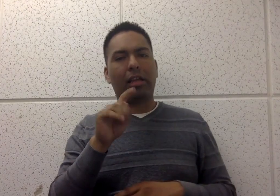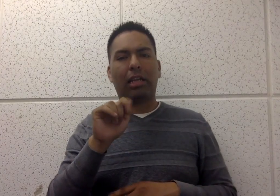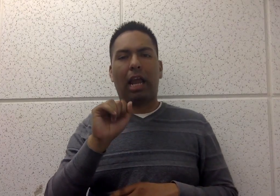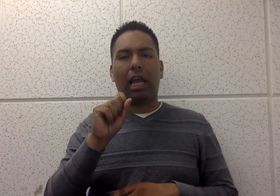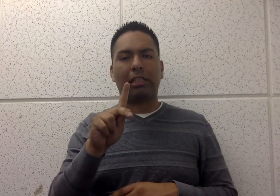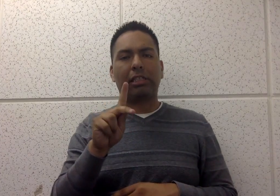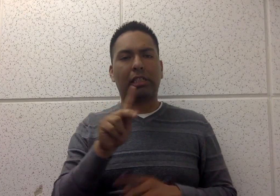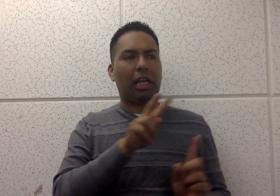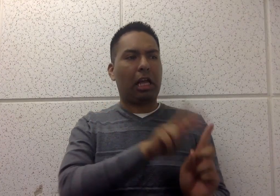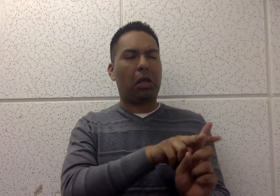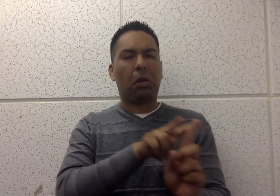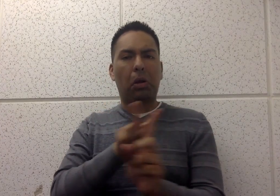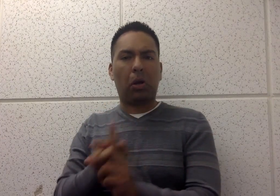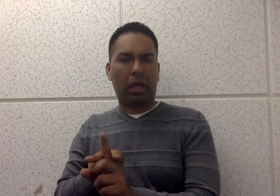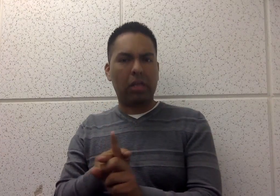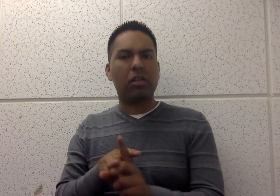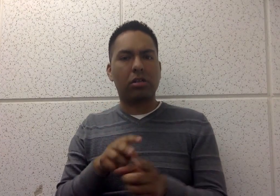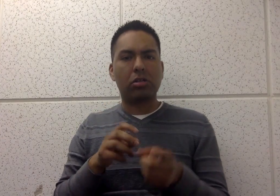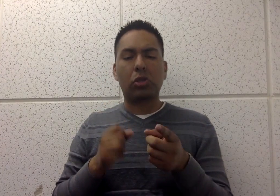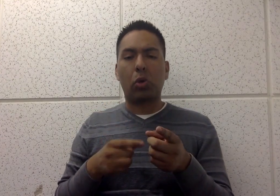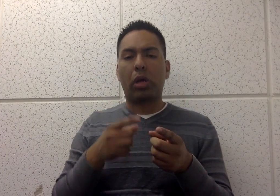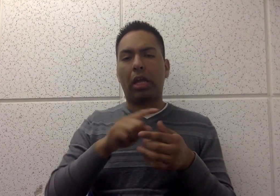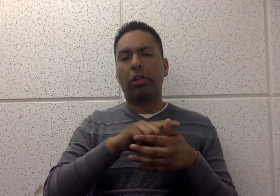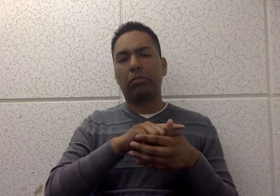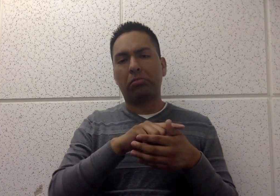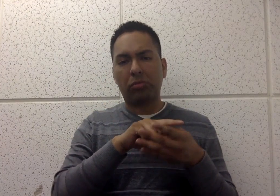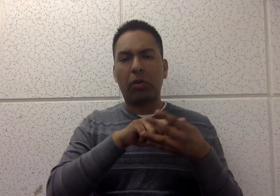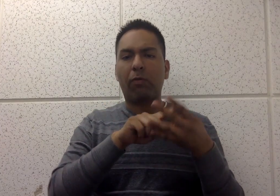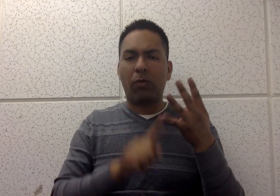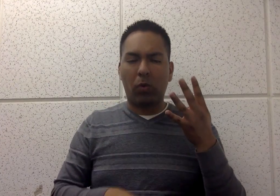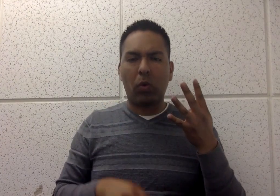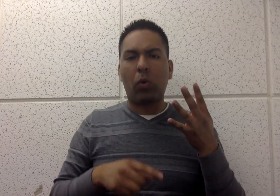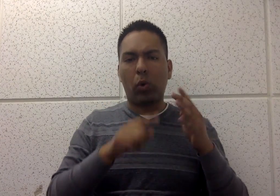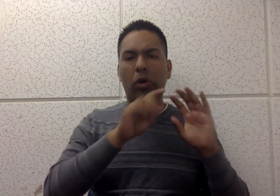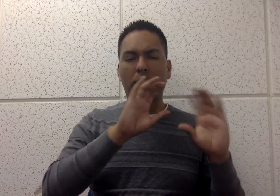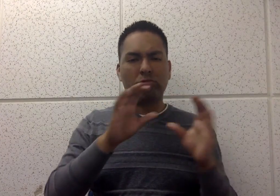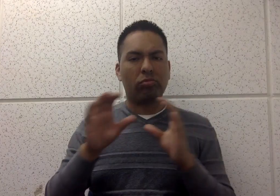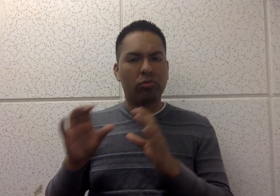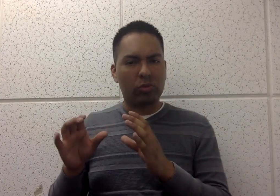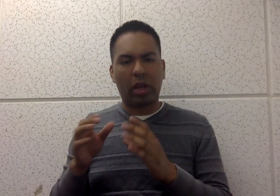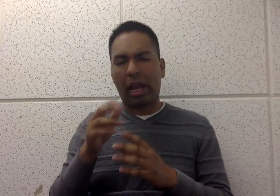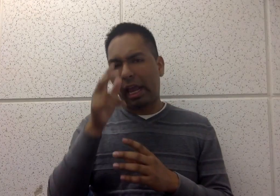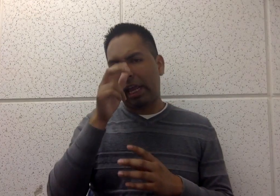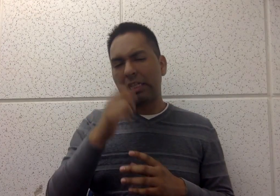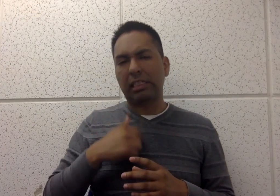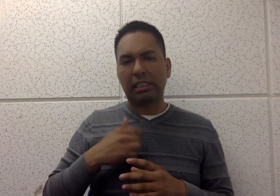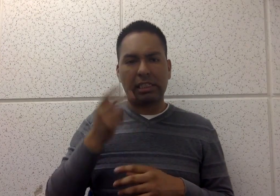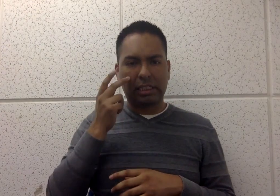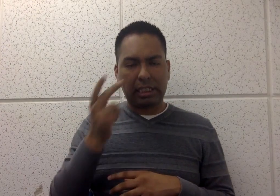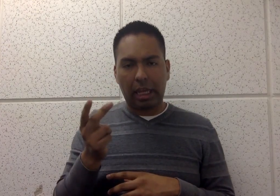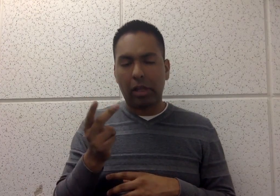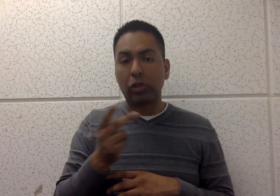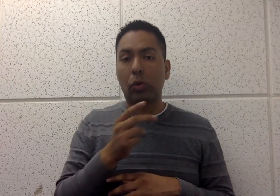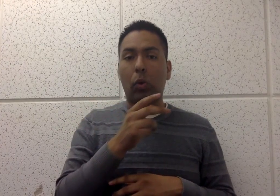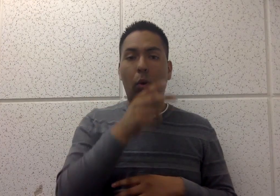divide the tasks of the ants I see just outside the nest into these 4 categories, where an ant is foraging when it's out along the foraging